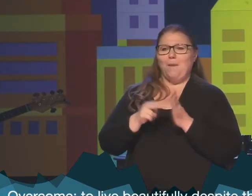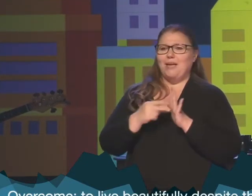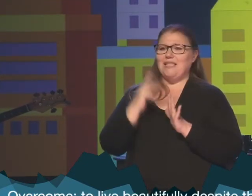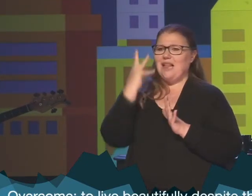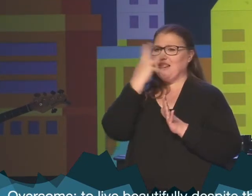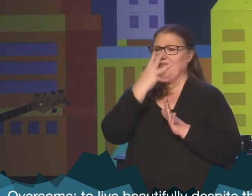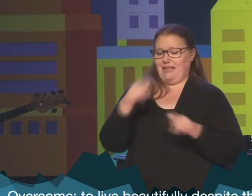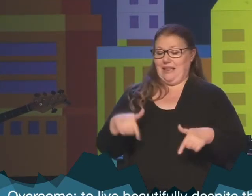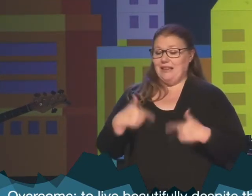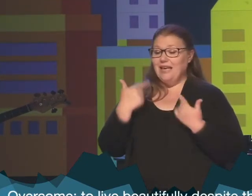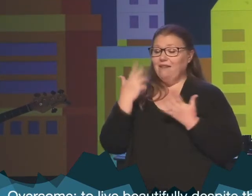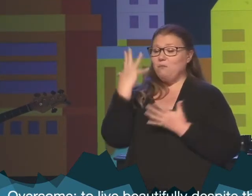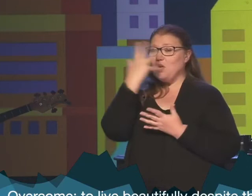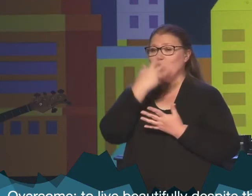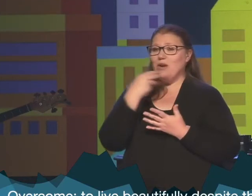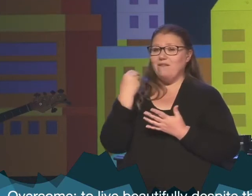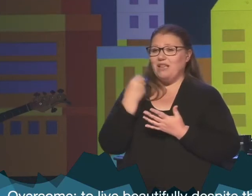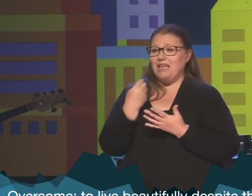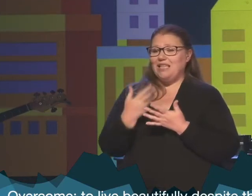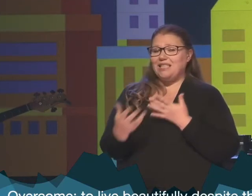beautifully